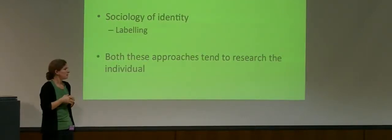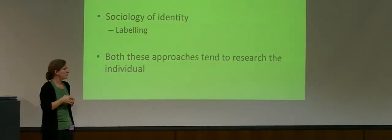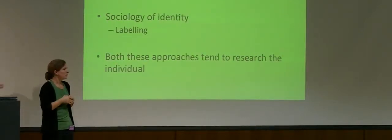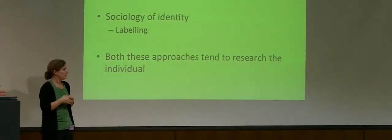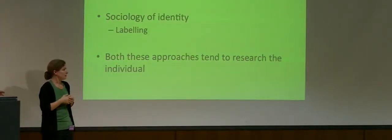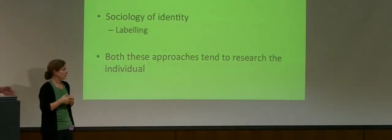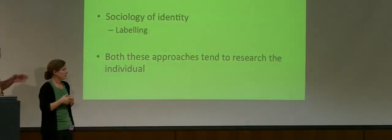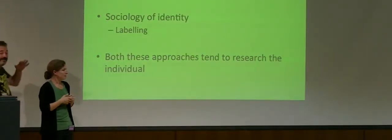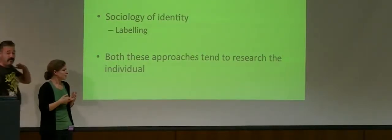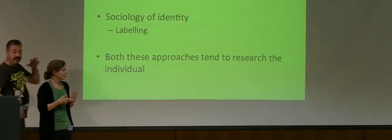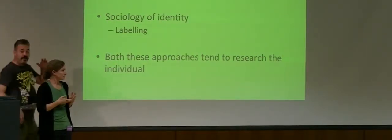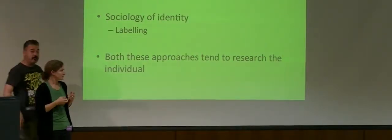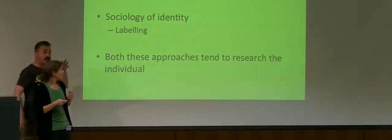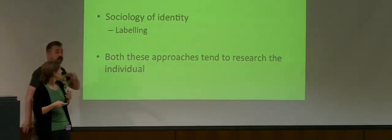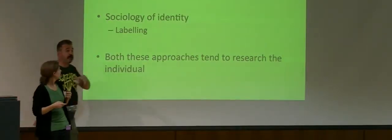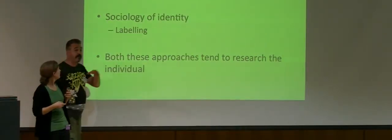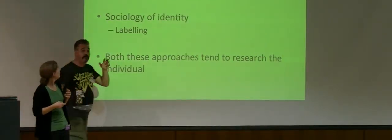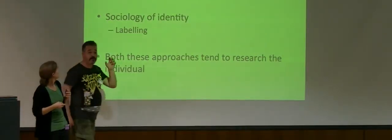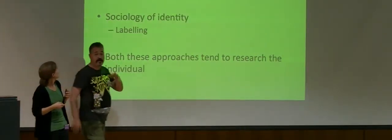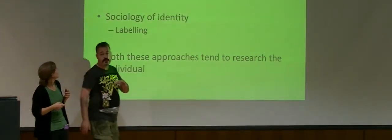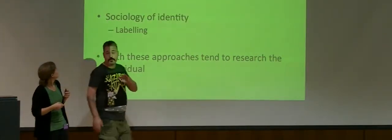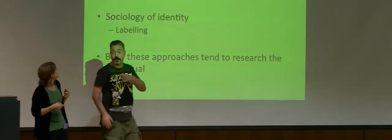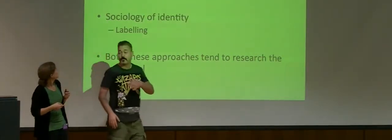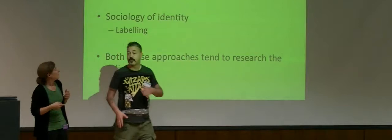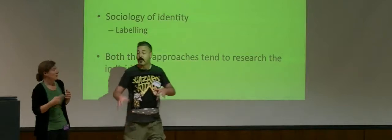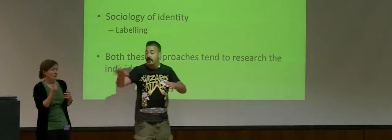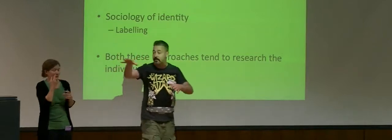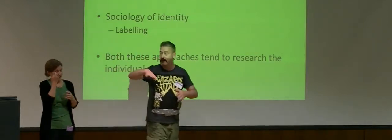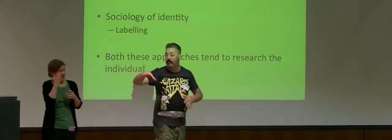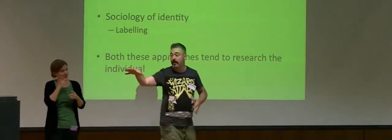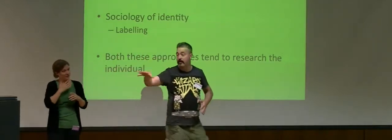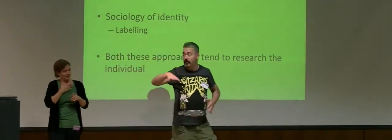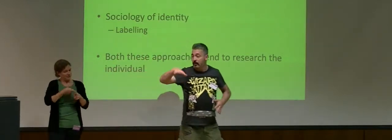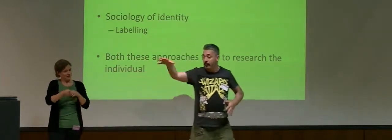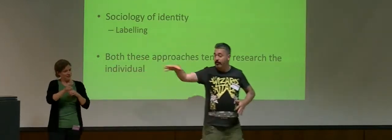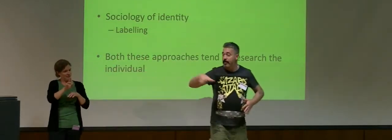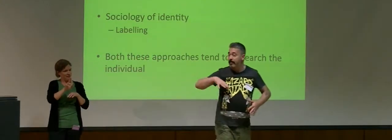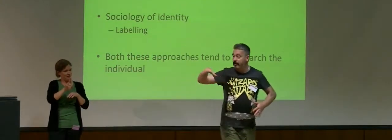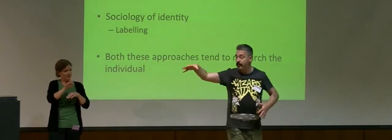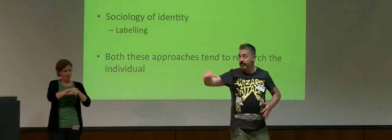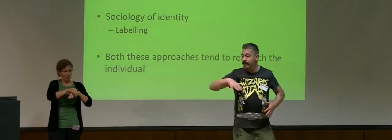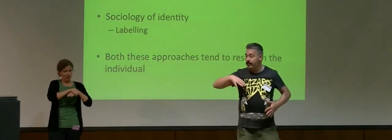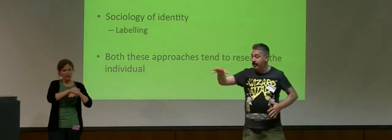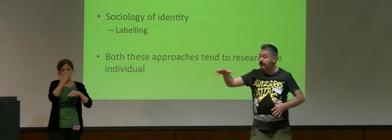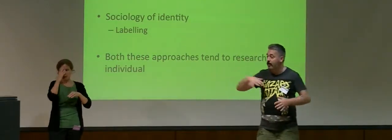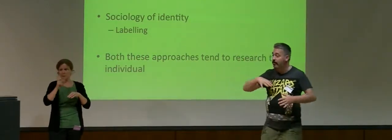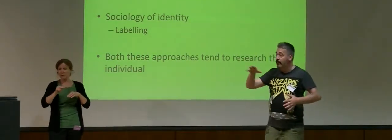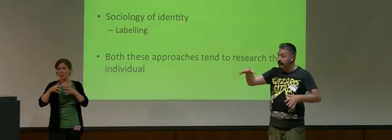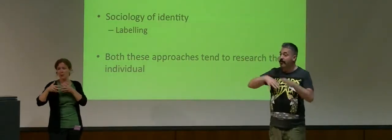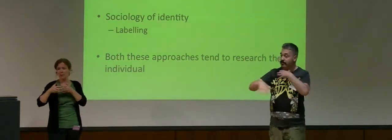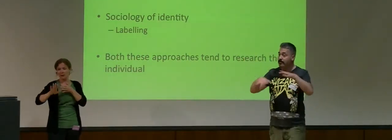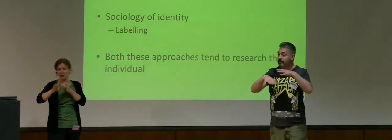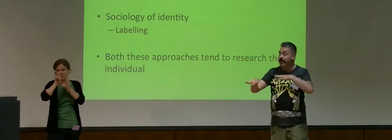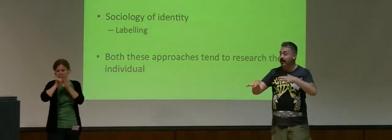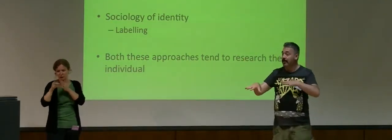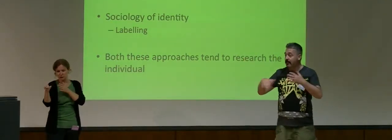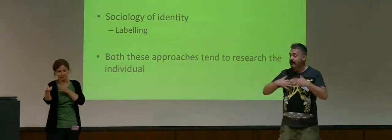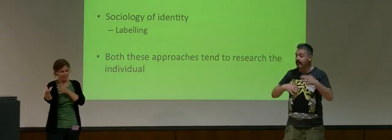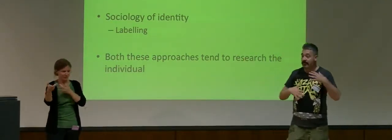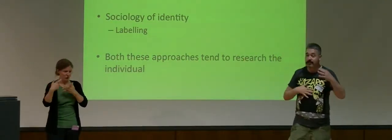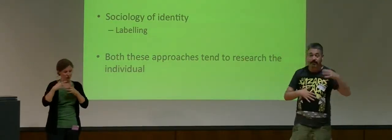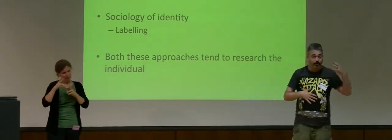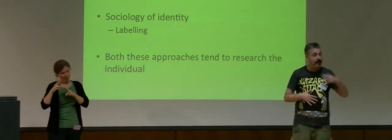Okay, traditionally, and this is very much talking about the British approach. I know that there are North American researchers here, so I really want to say